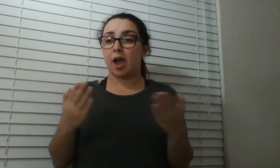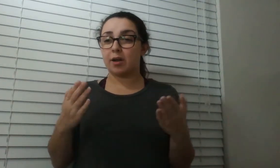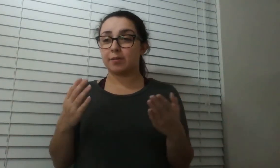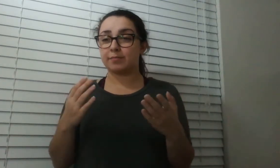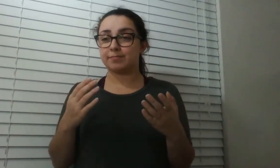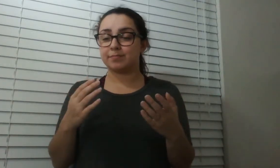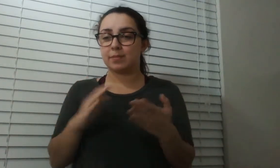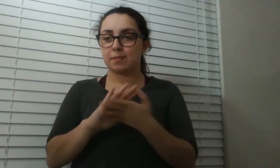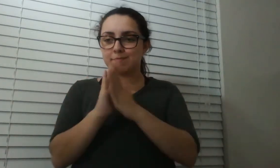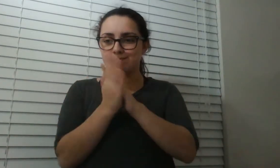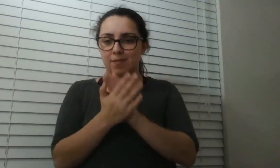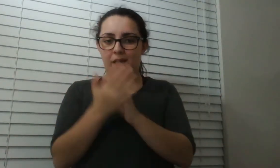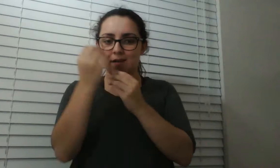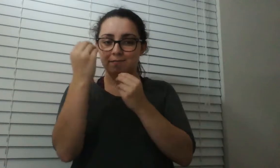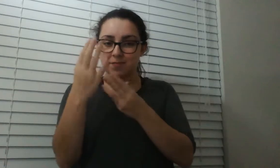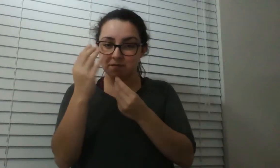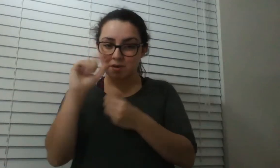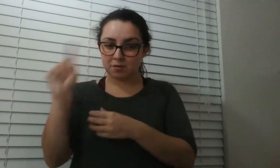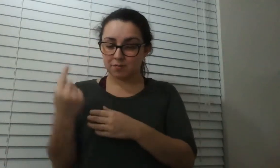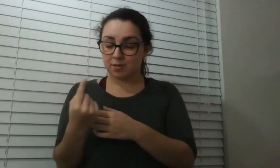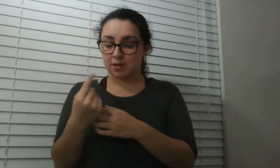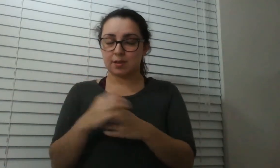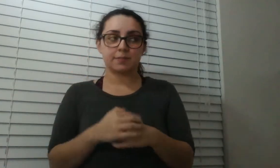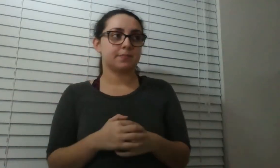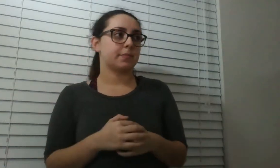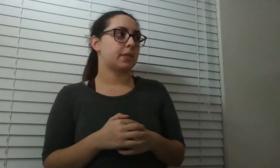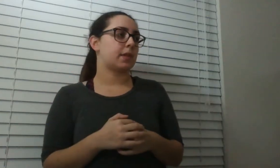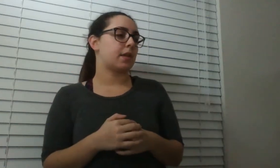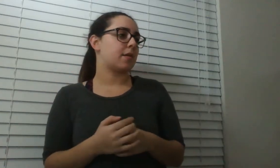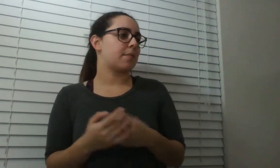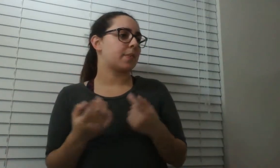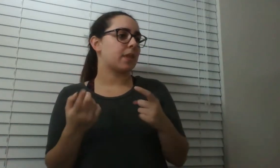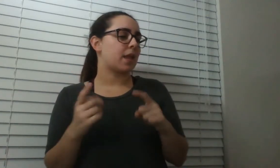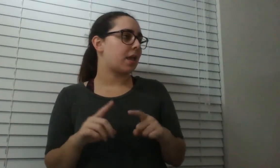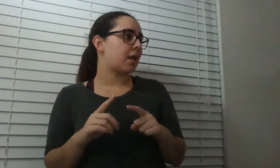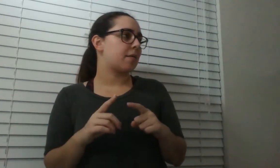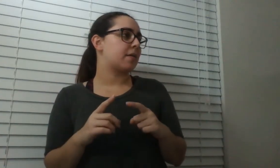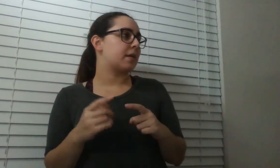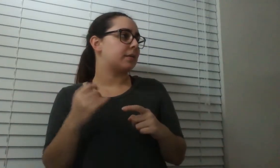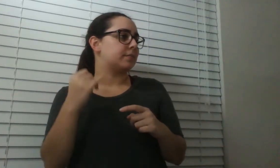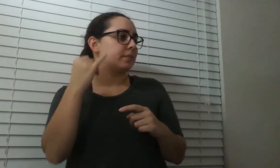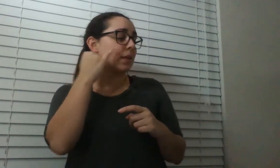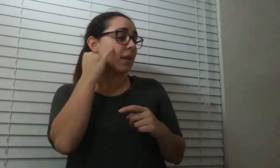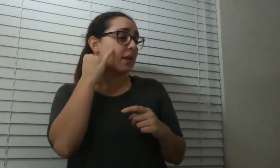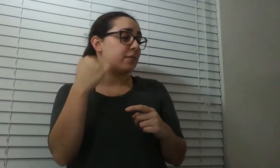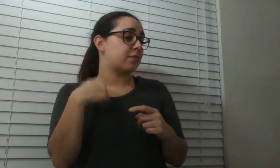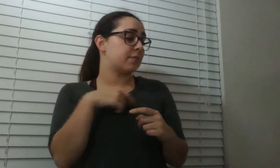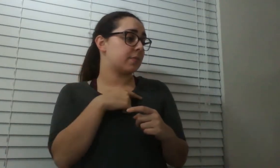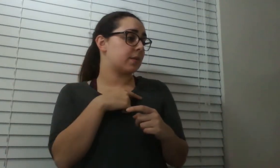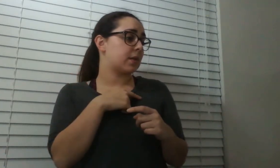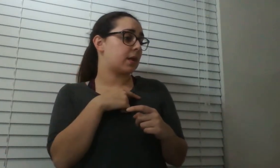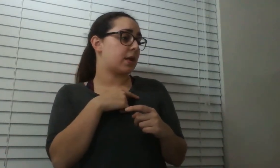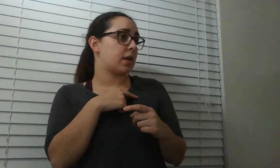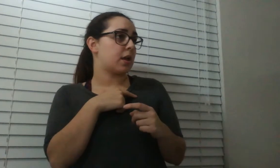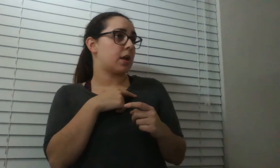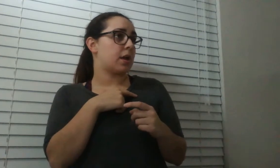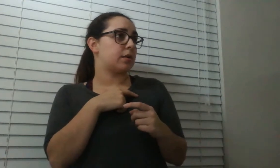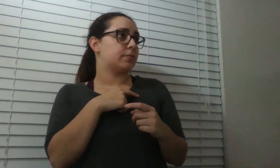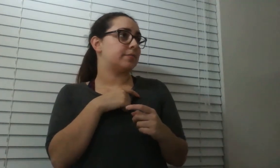when we have 3D printers that are going to be like the replicators on Star Trek that can just keep producing replicas